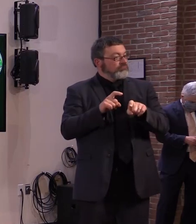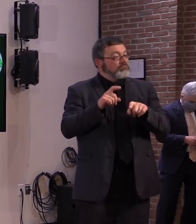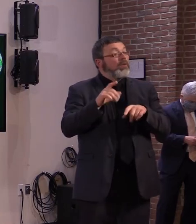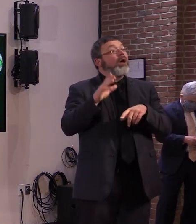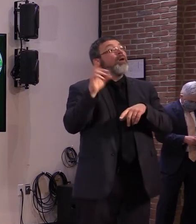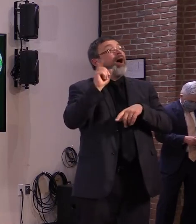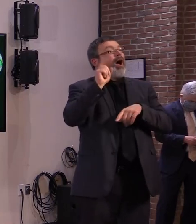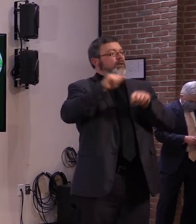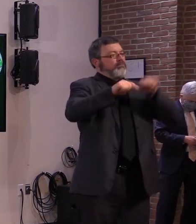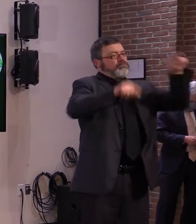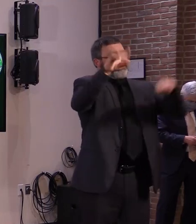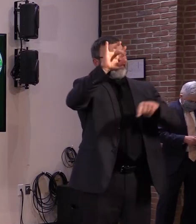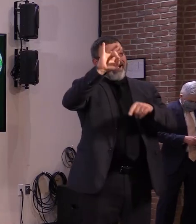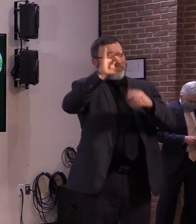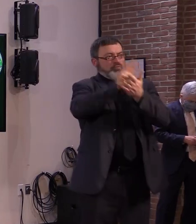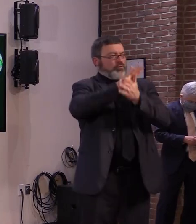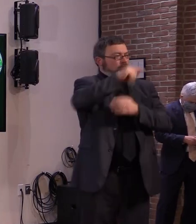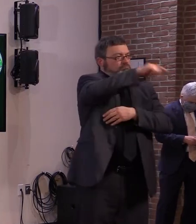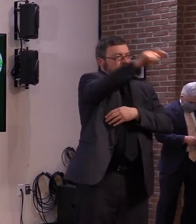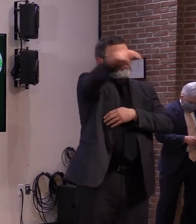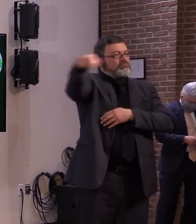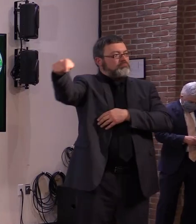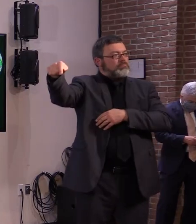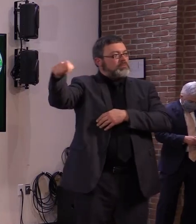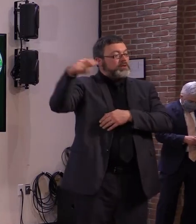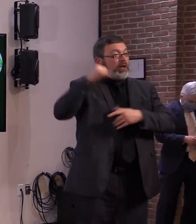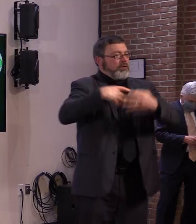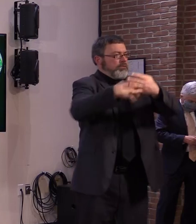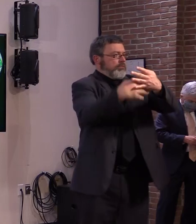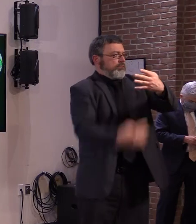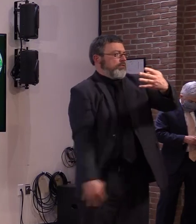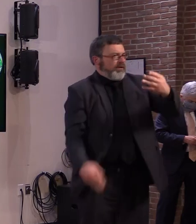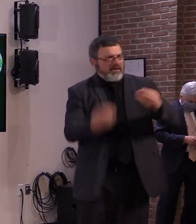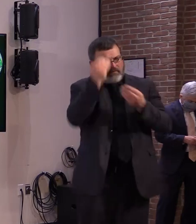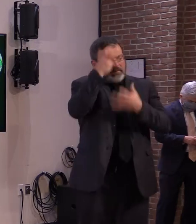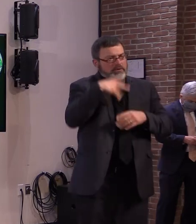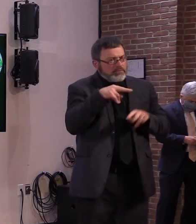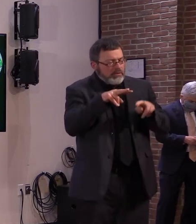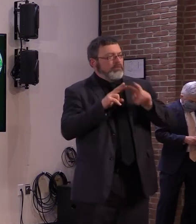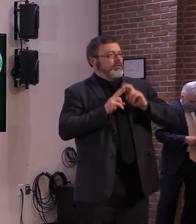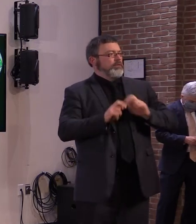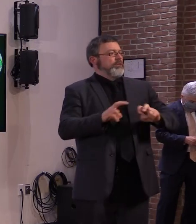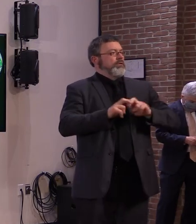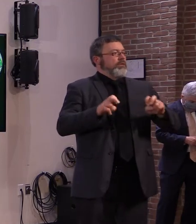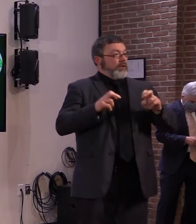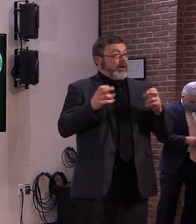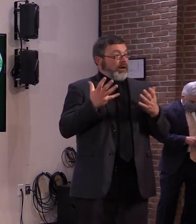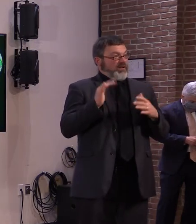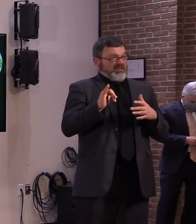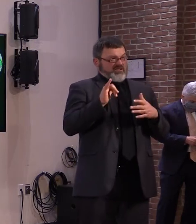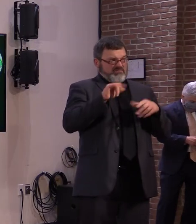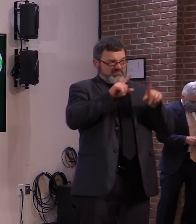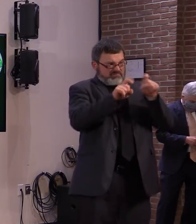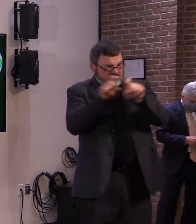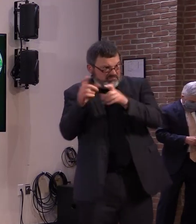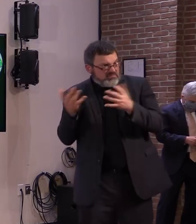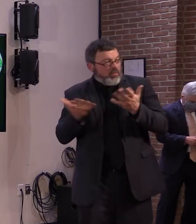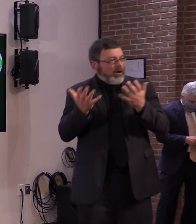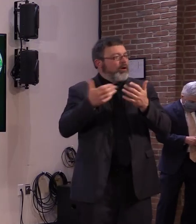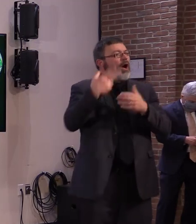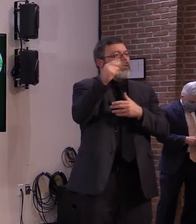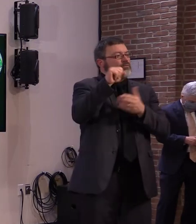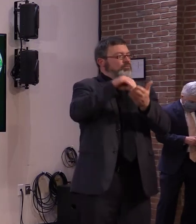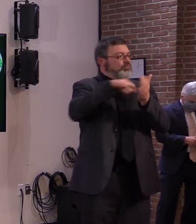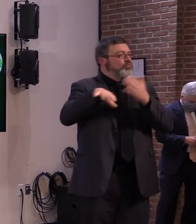me. What was most striking to her was when she asked students how protected